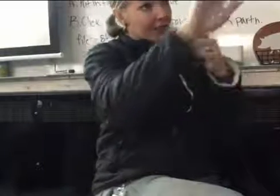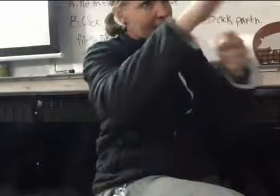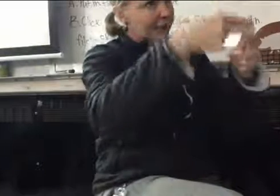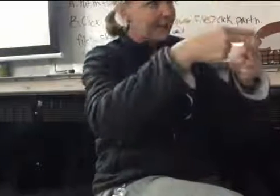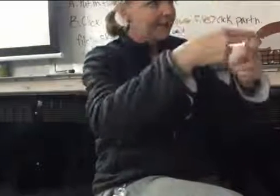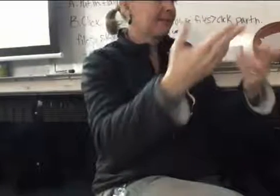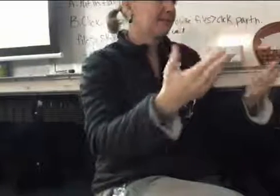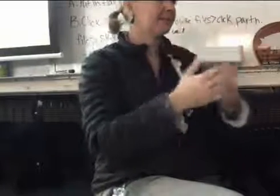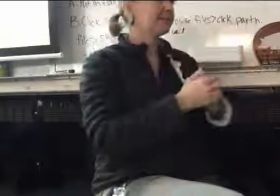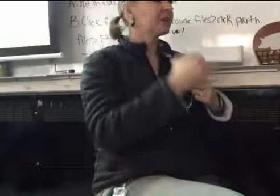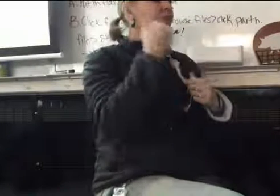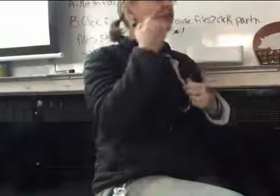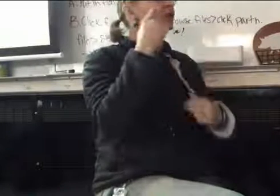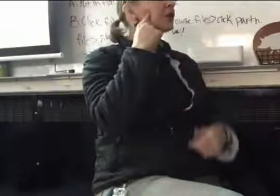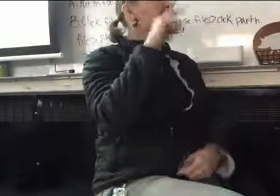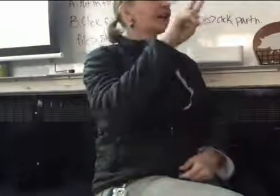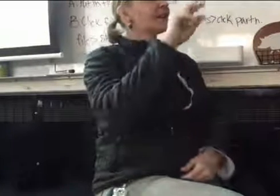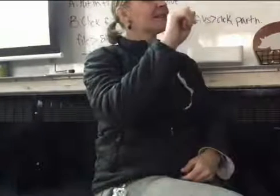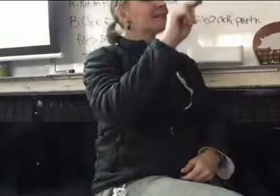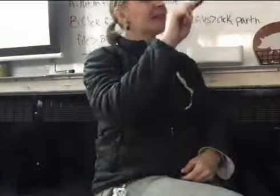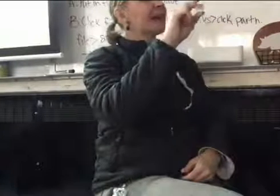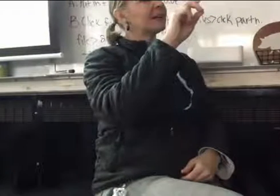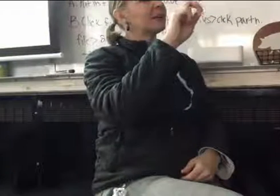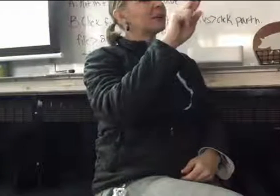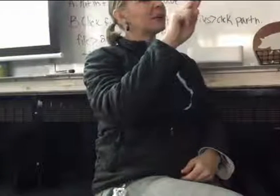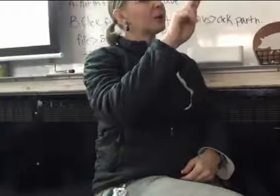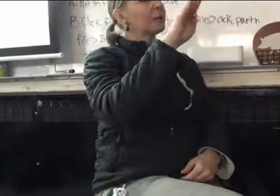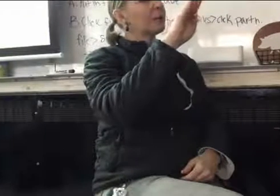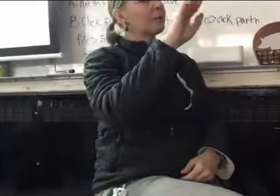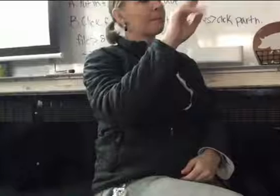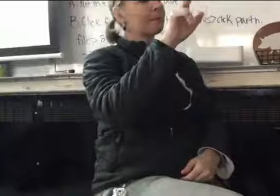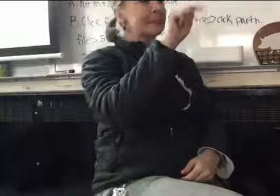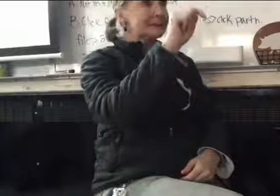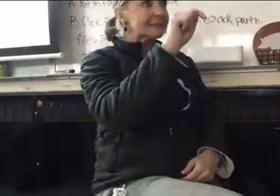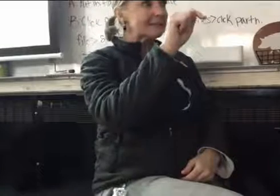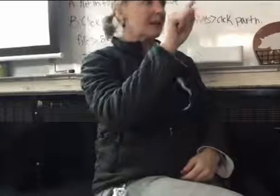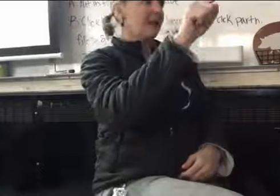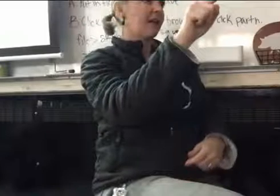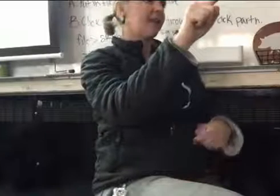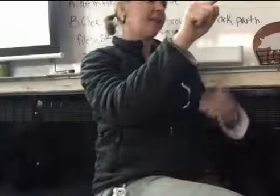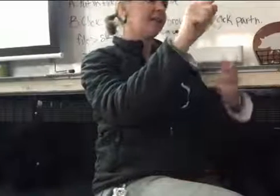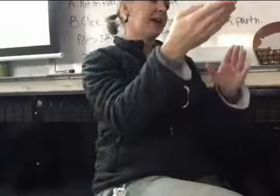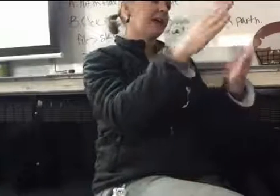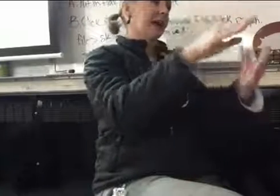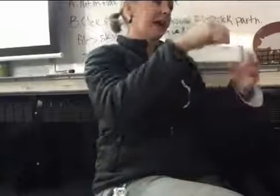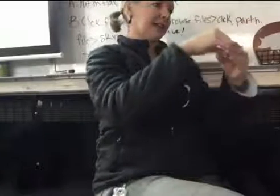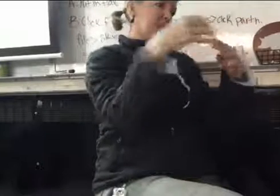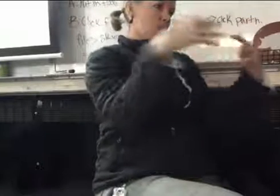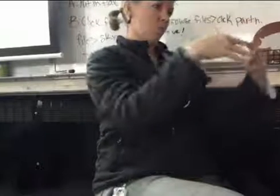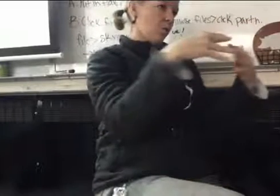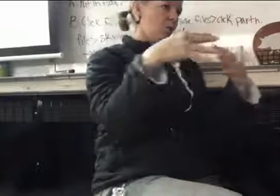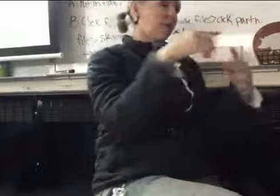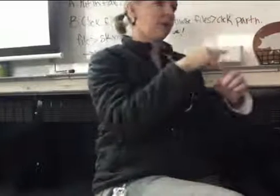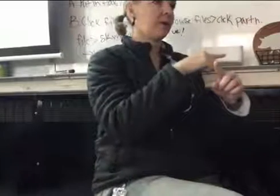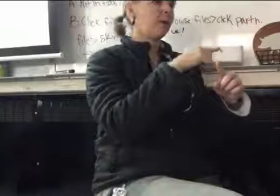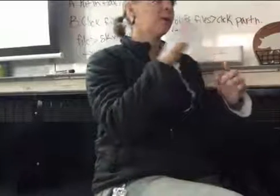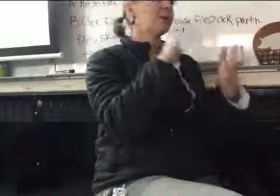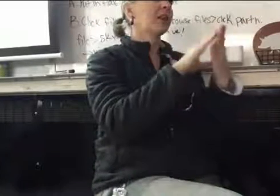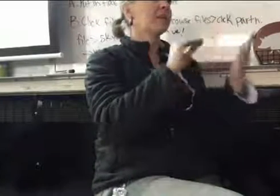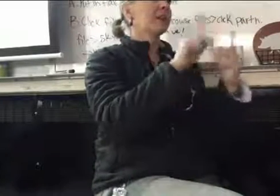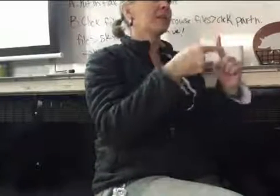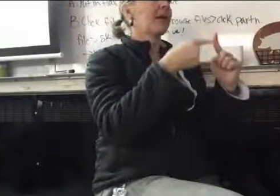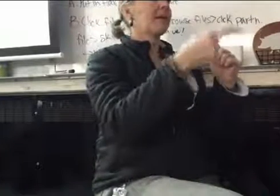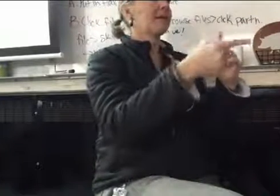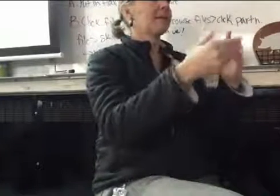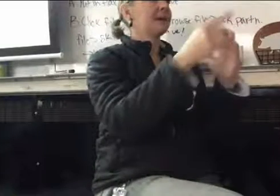of our people, like if you've heard the Vanderbilts, the person that the Vanderbilts paid died in the war. We'll learn about the Vanderbilts next period, but next